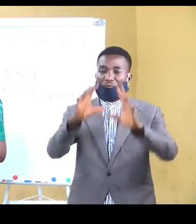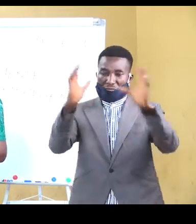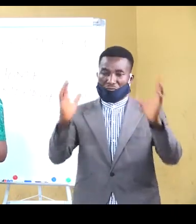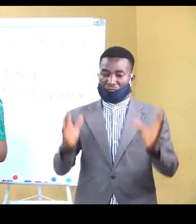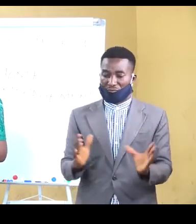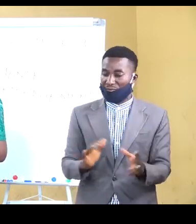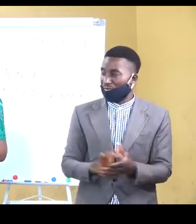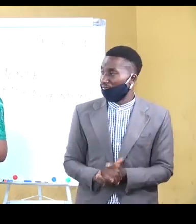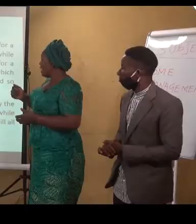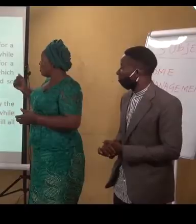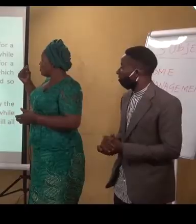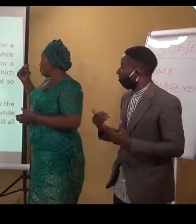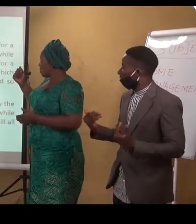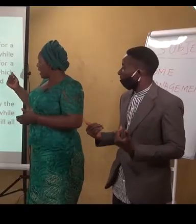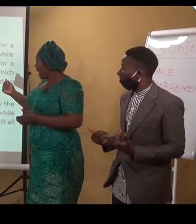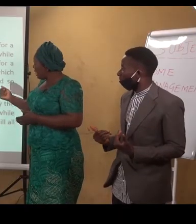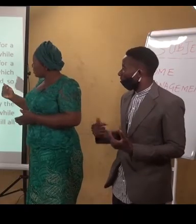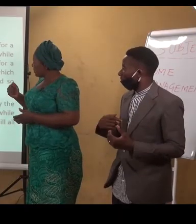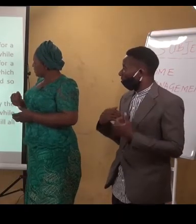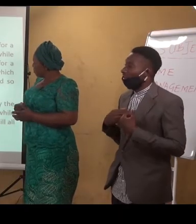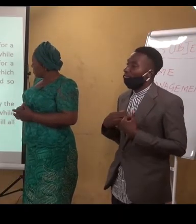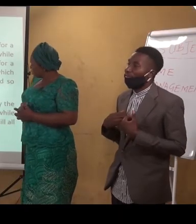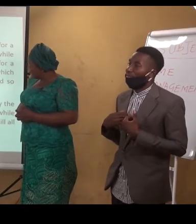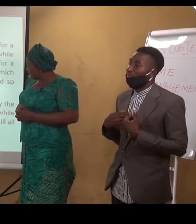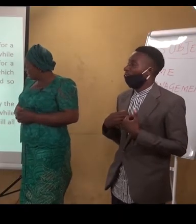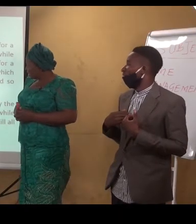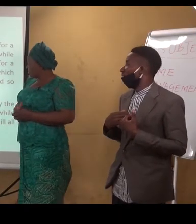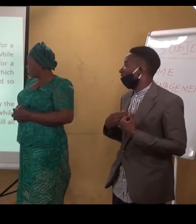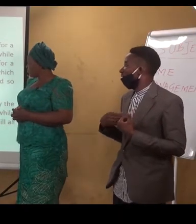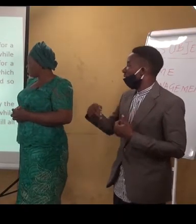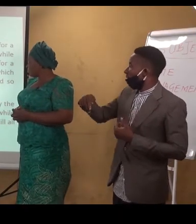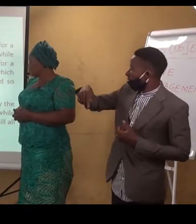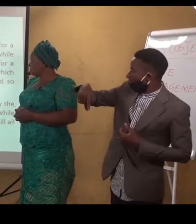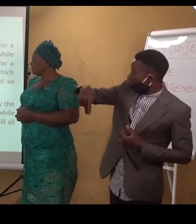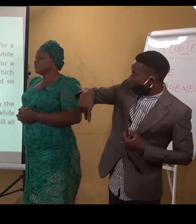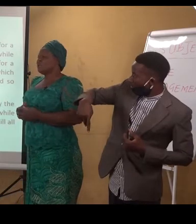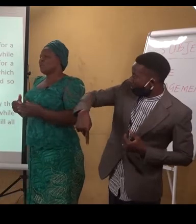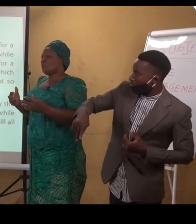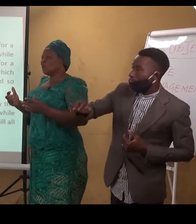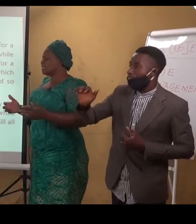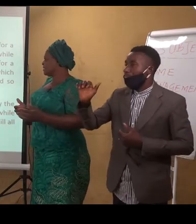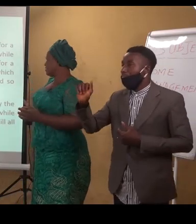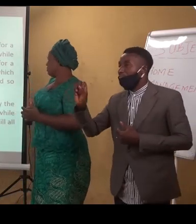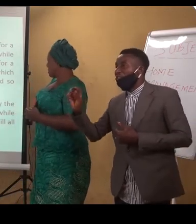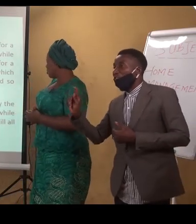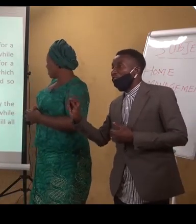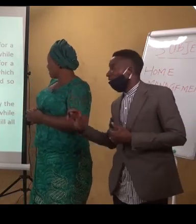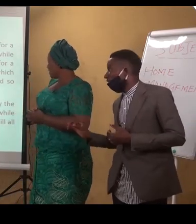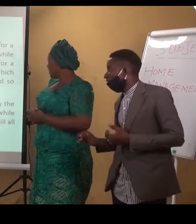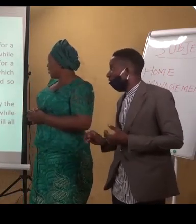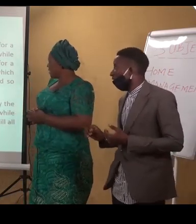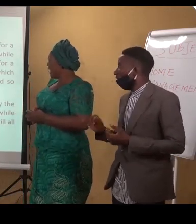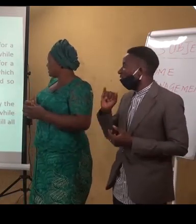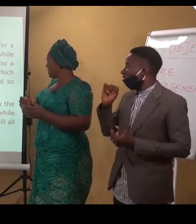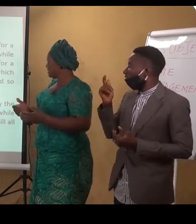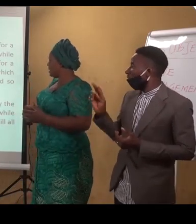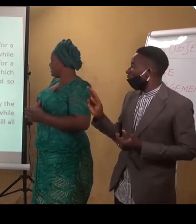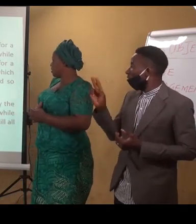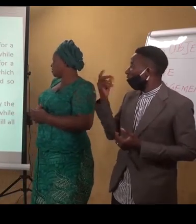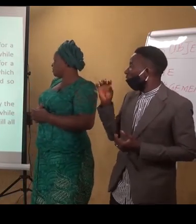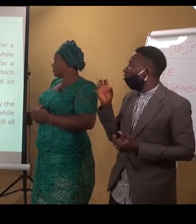containers. Now, we have pasteurization. What is pasteurization